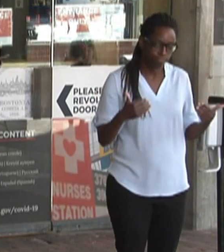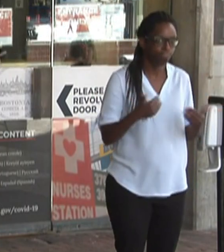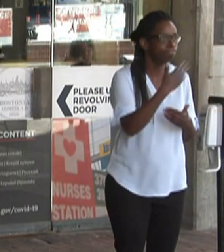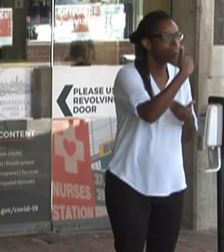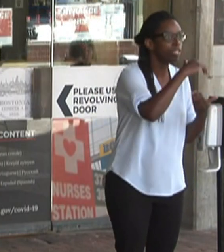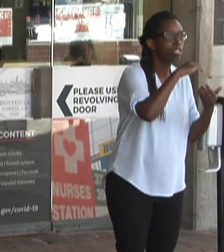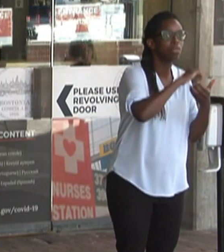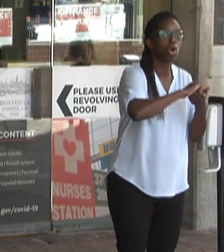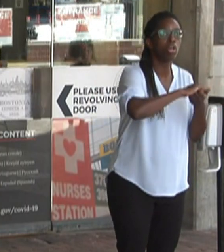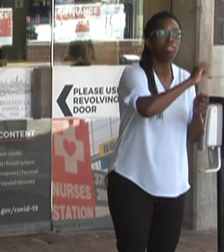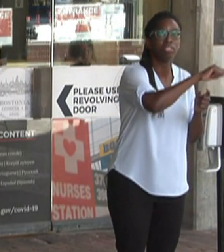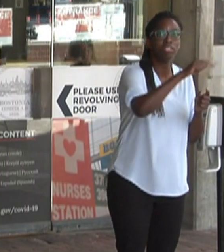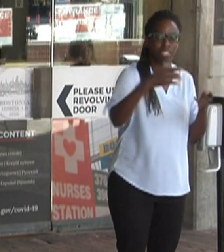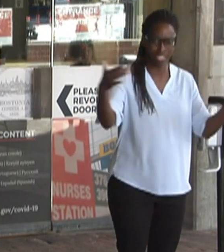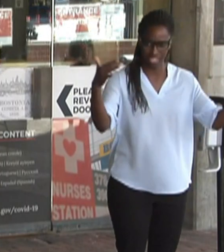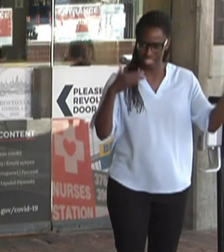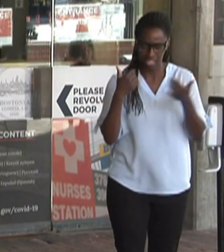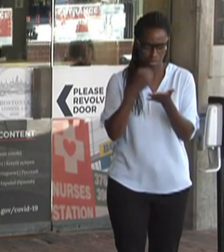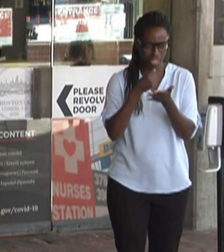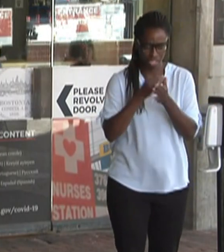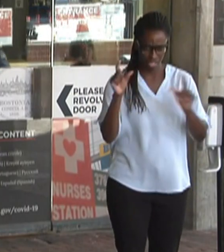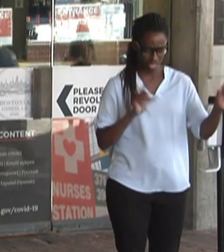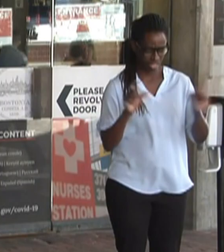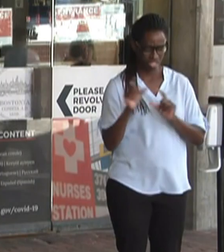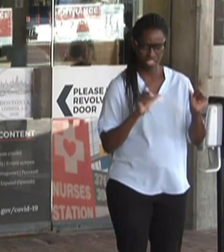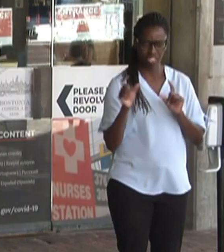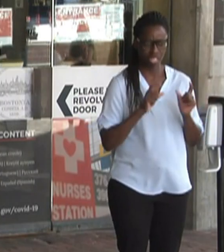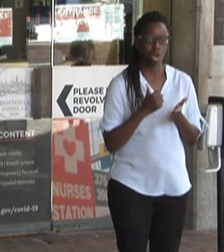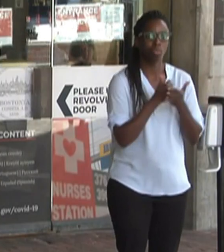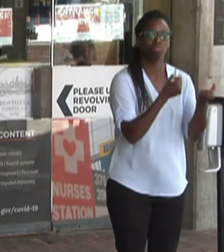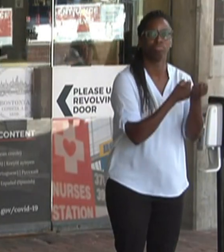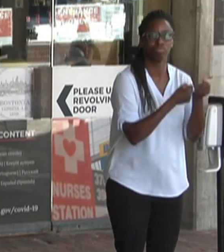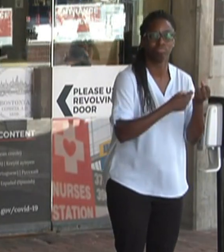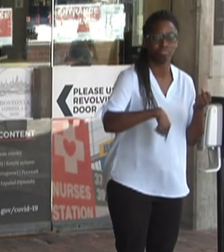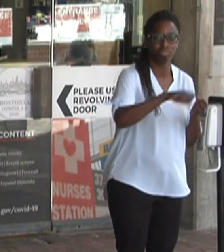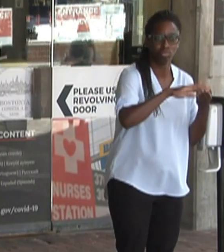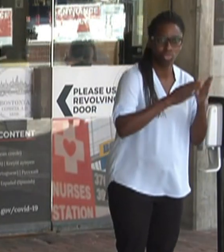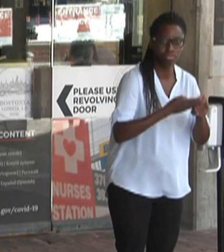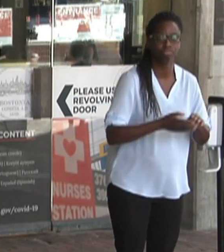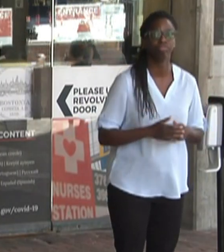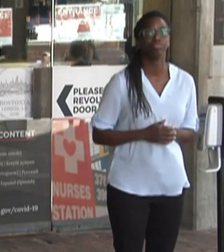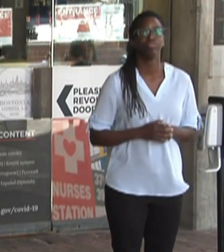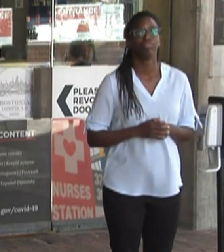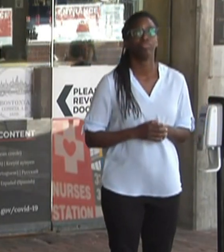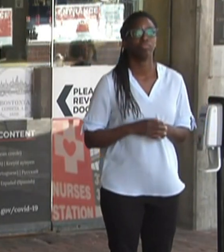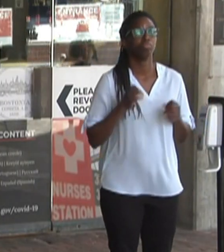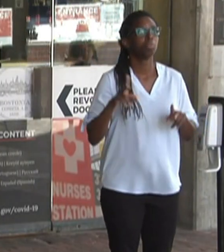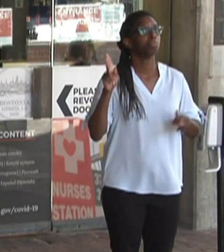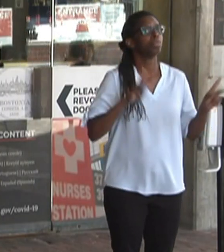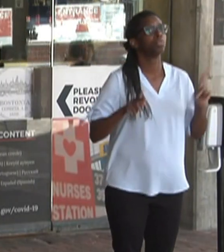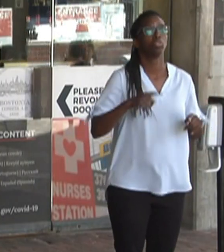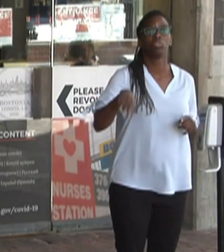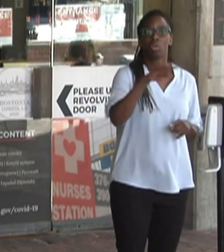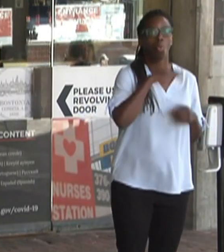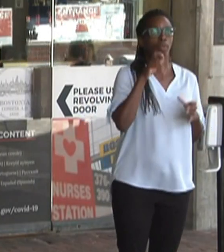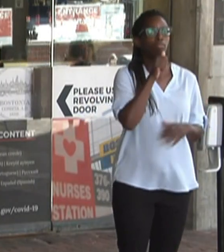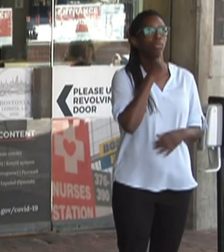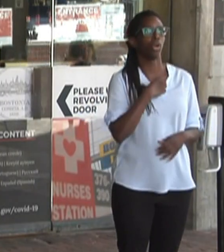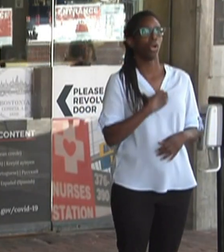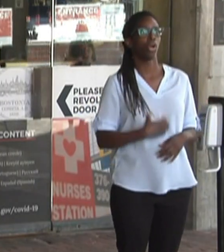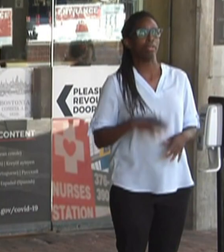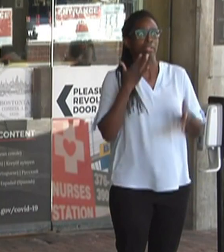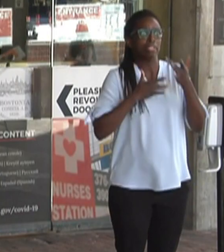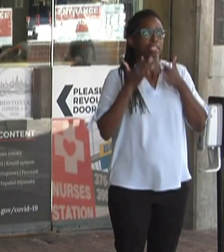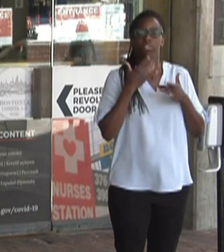make sure that hungry residents in the city of Boston have food. One vital access point is the Boston Housing Authority.